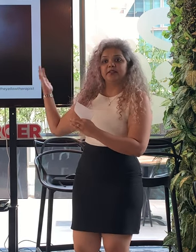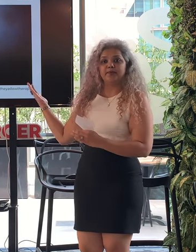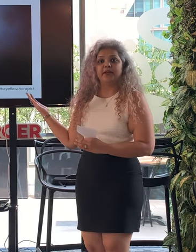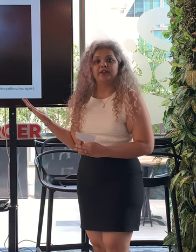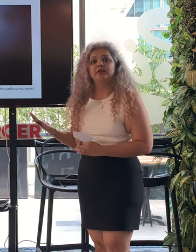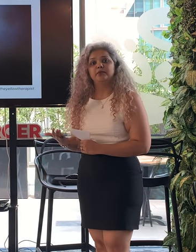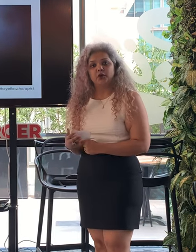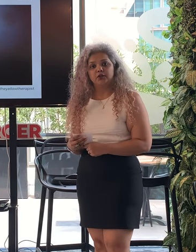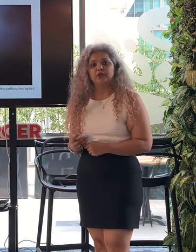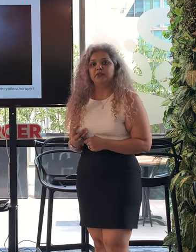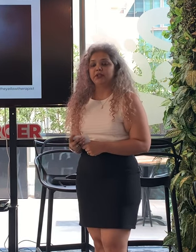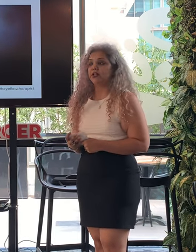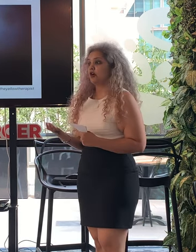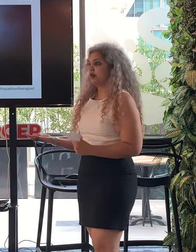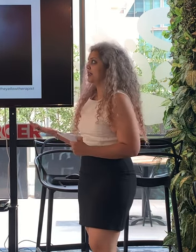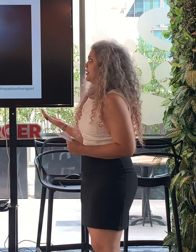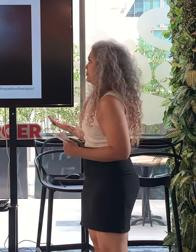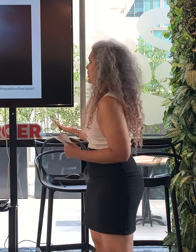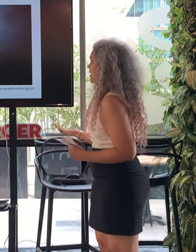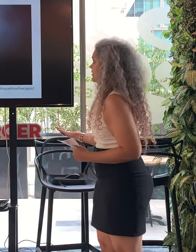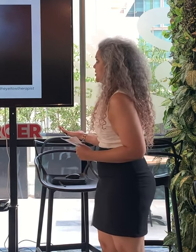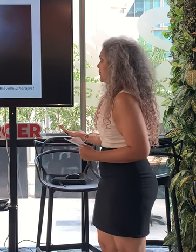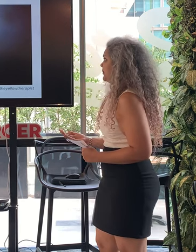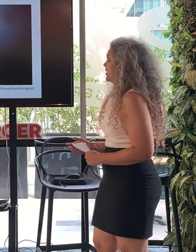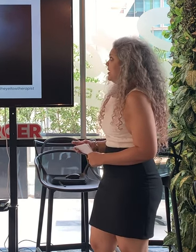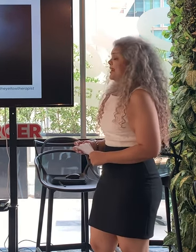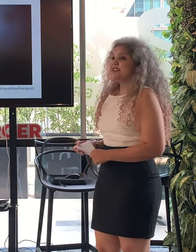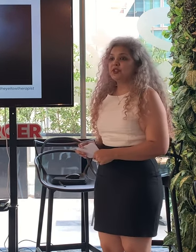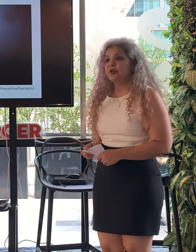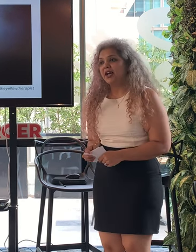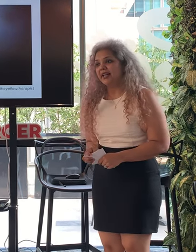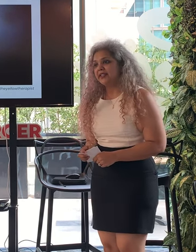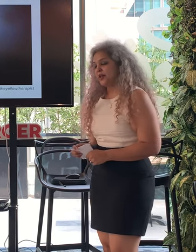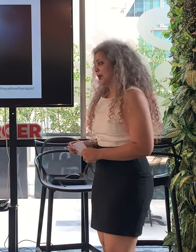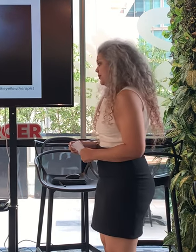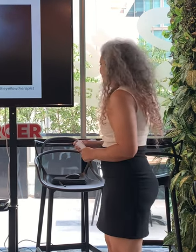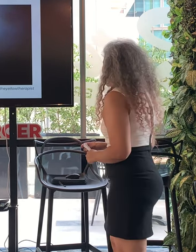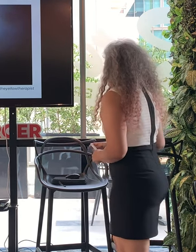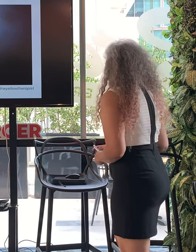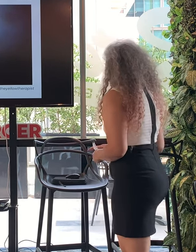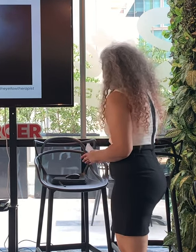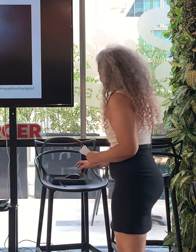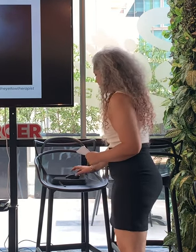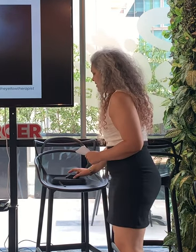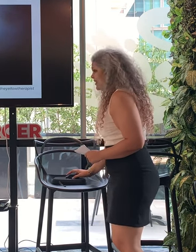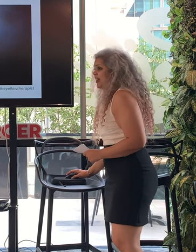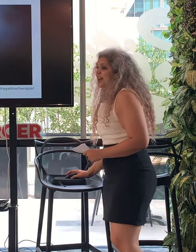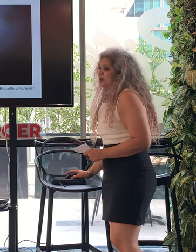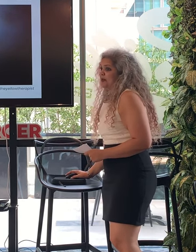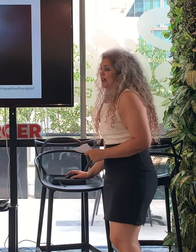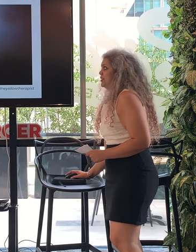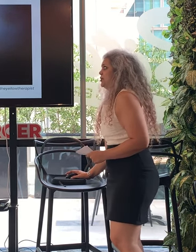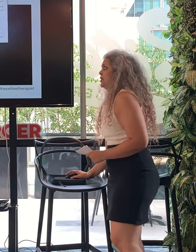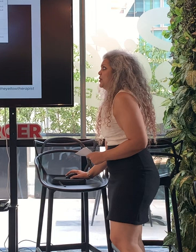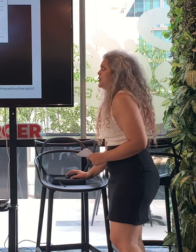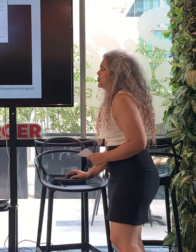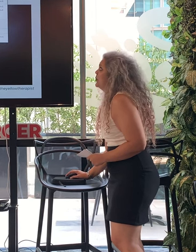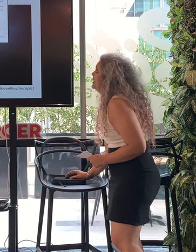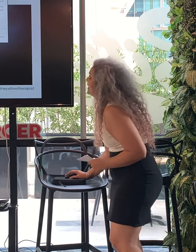this parent thought of doing a cochlear implant. It's a good idea, but there are other parts of it also. We will